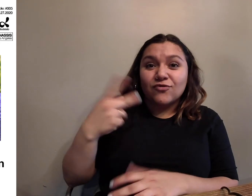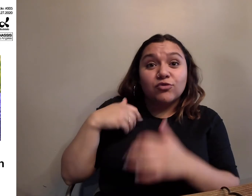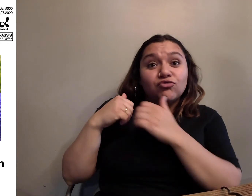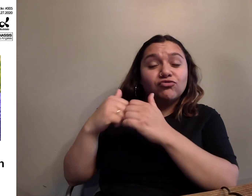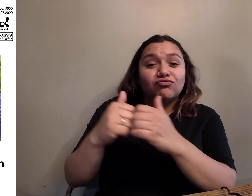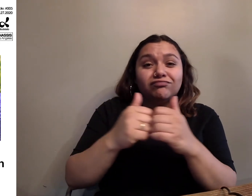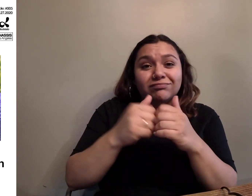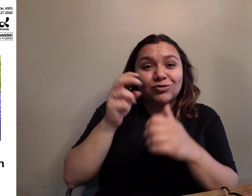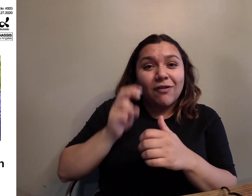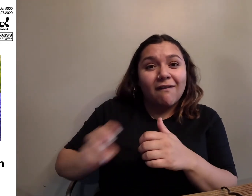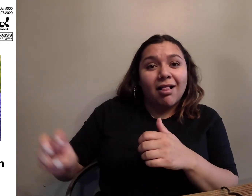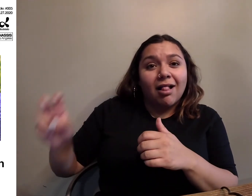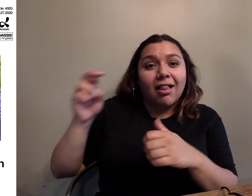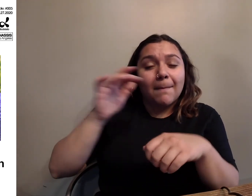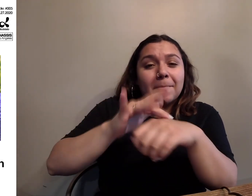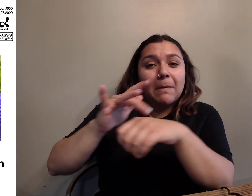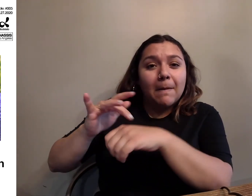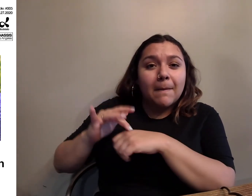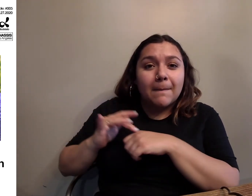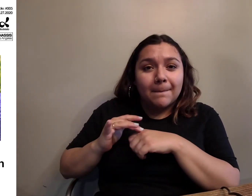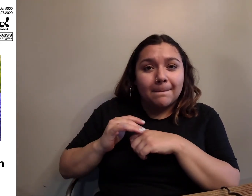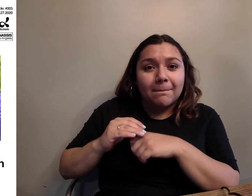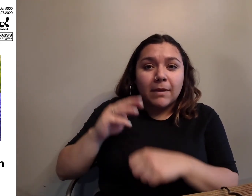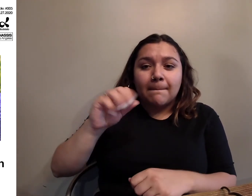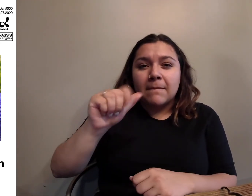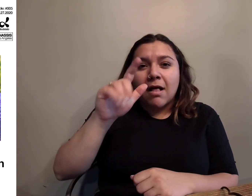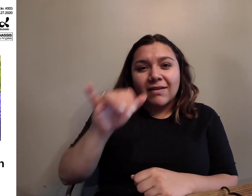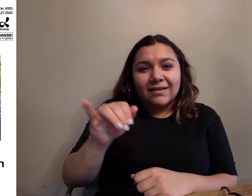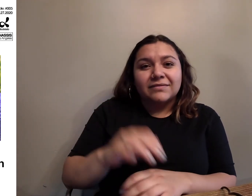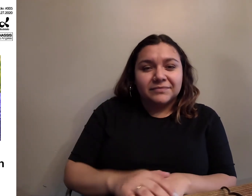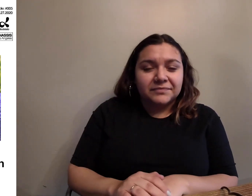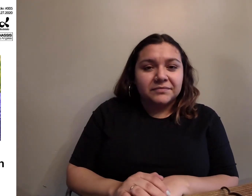throughout Senegal, the Gambia, and Mali. And